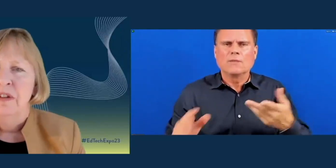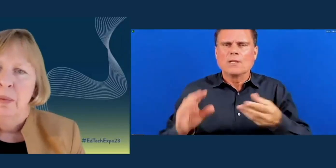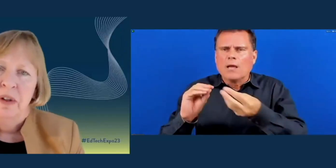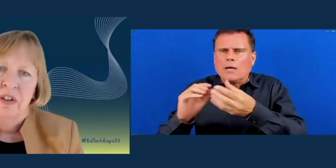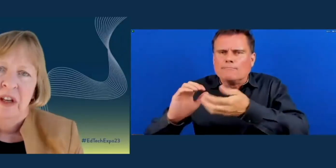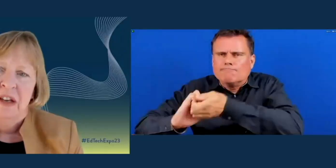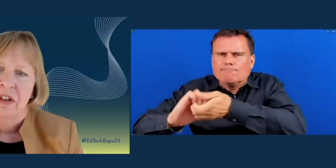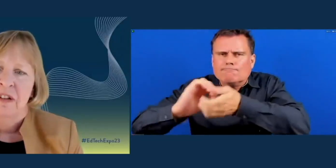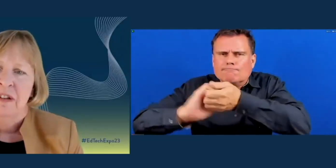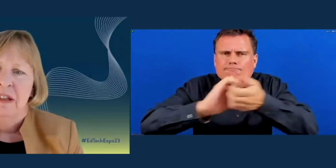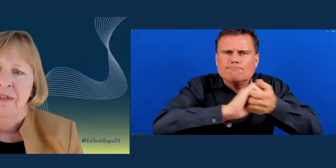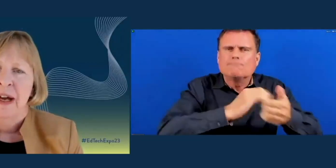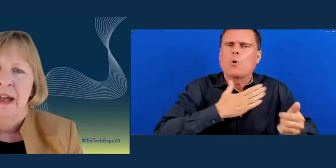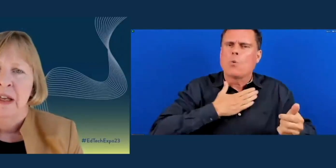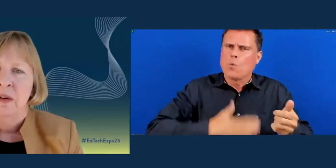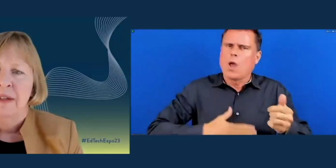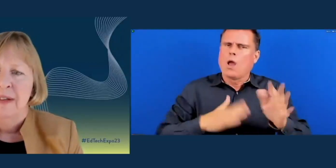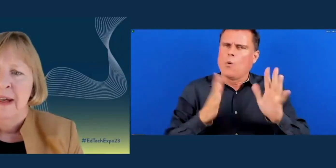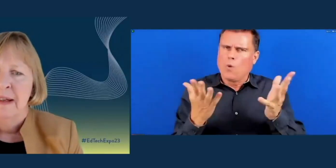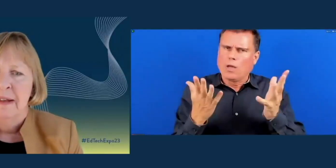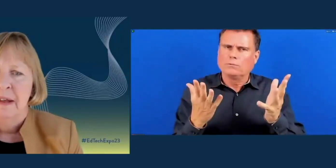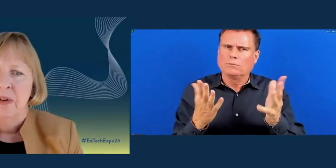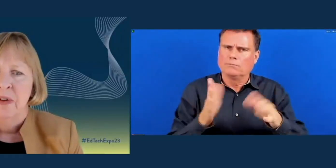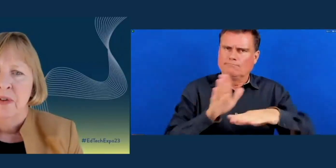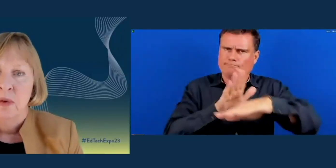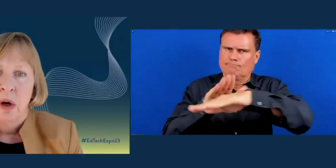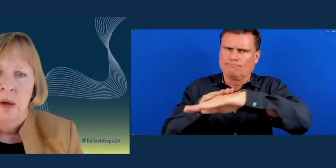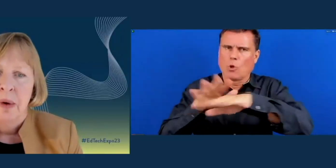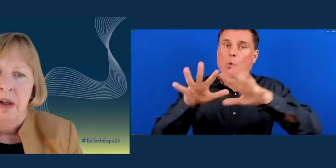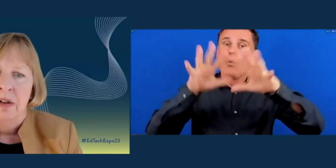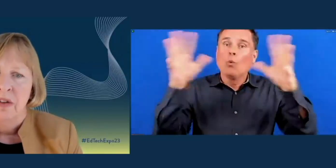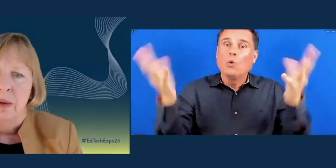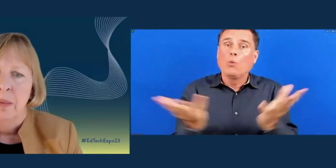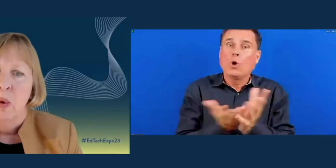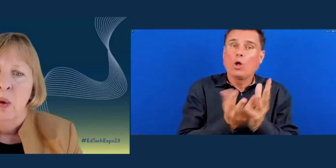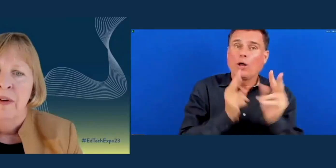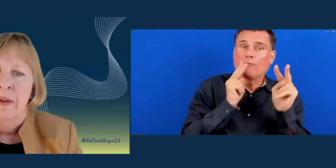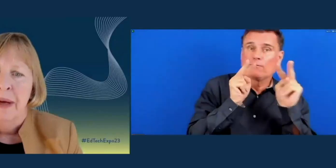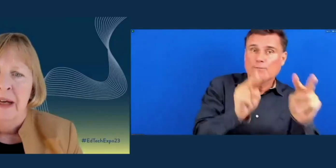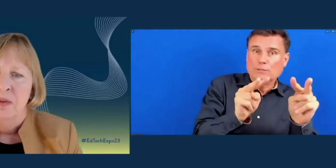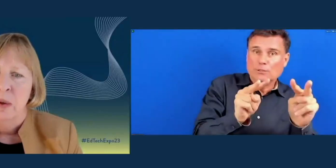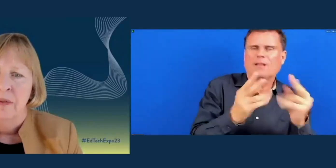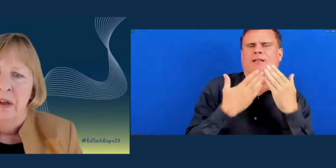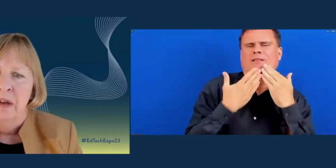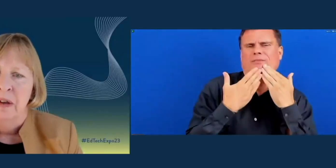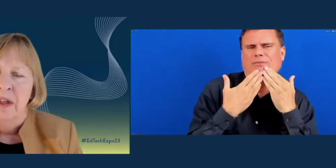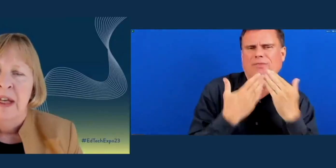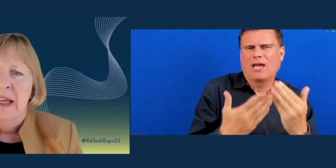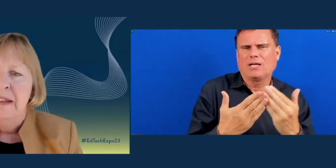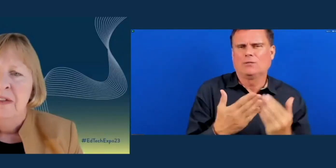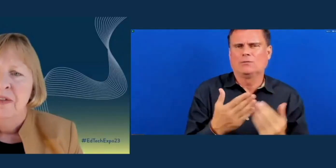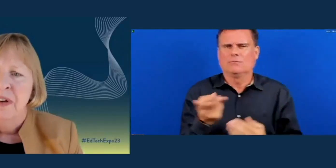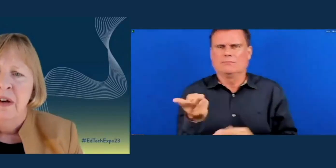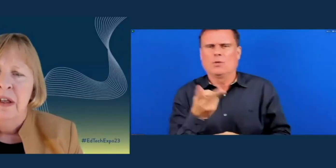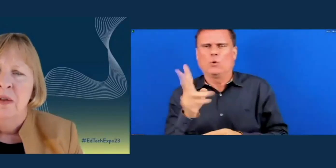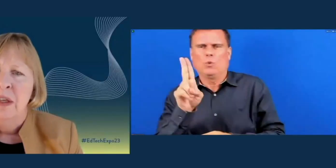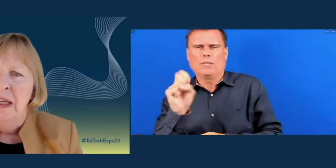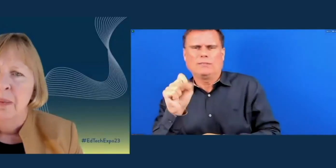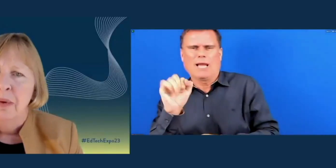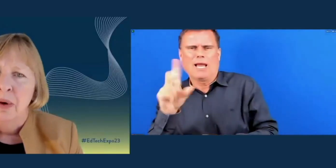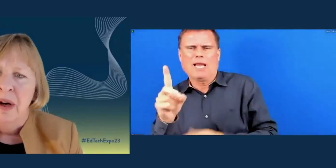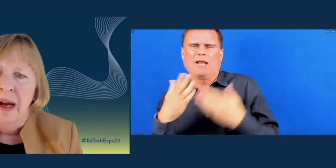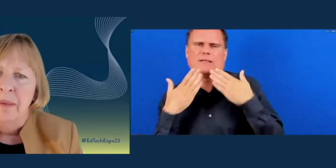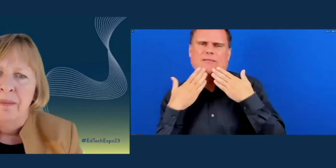Vision's appreciation to DFAT and USAID for the strong partnership over the past 12 years in this very